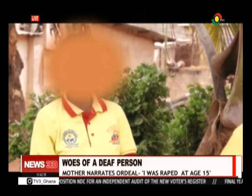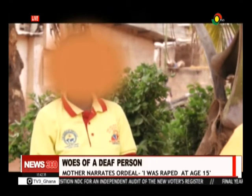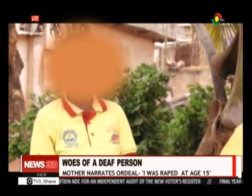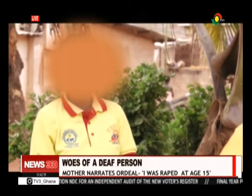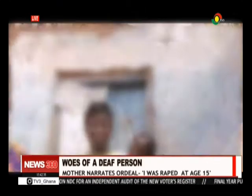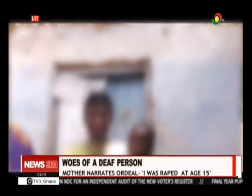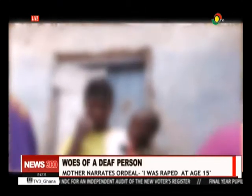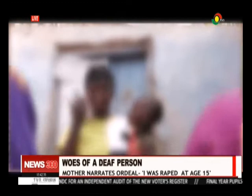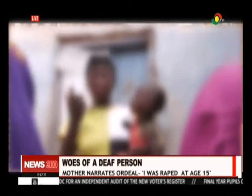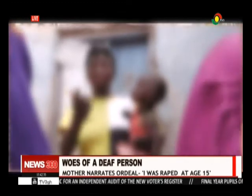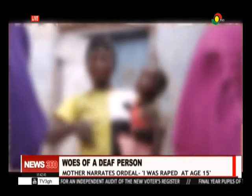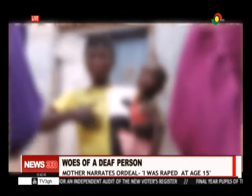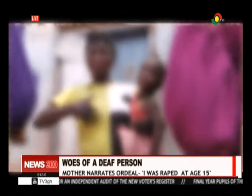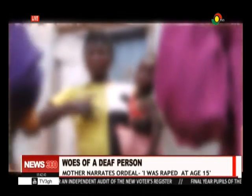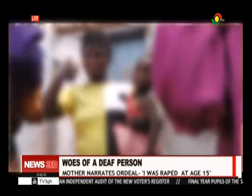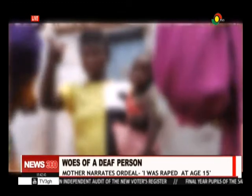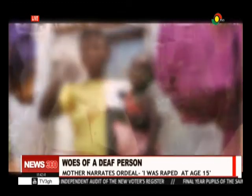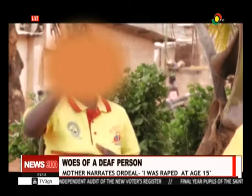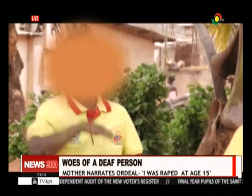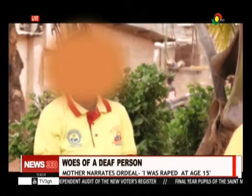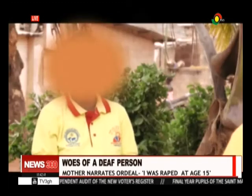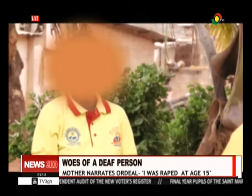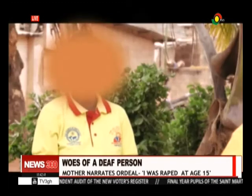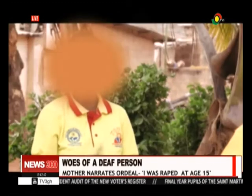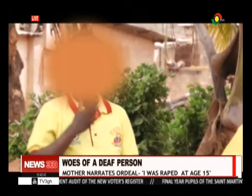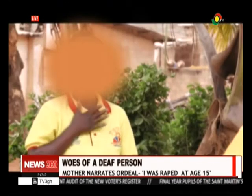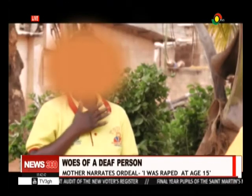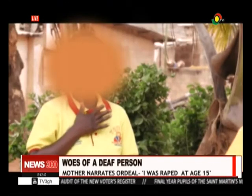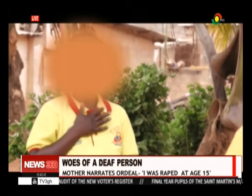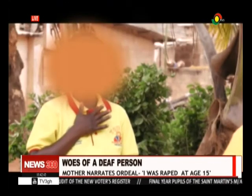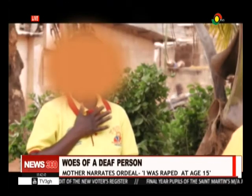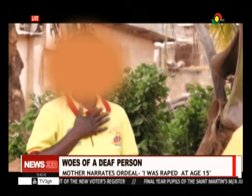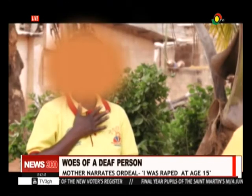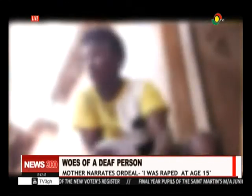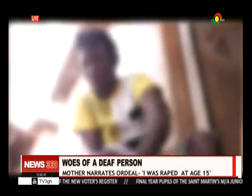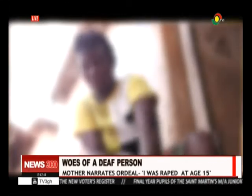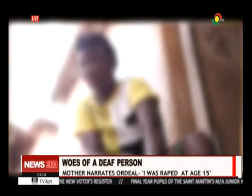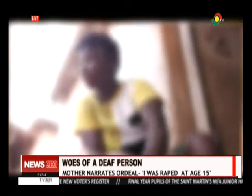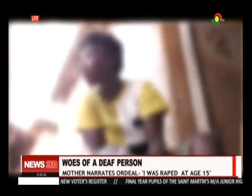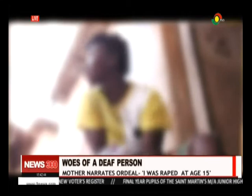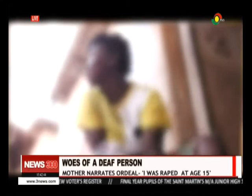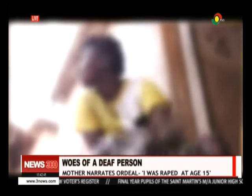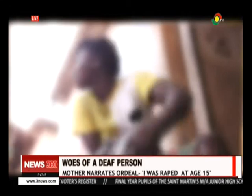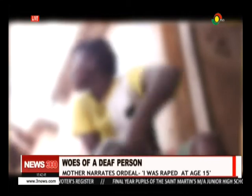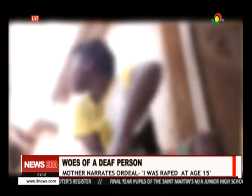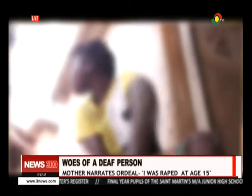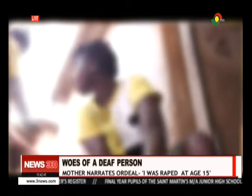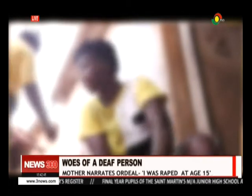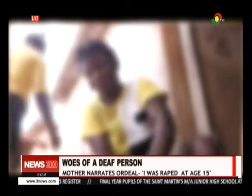worried and weep over the mistakes i have made in the past i i had gotten a father